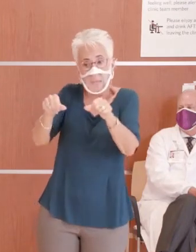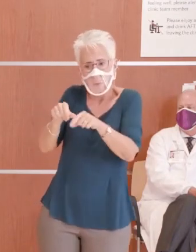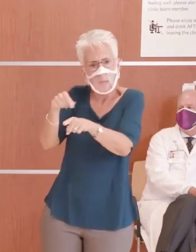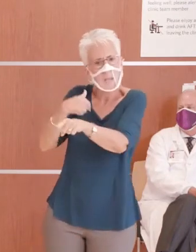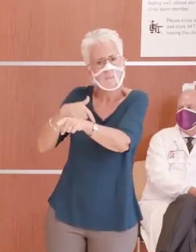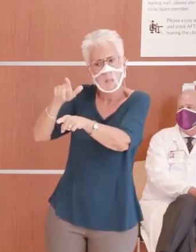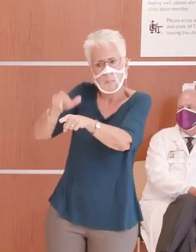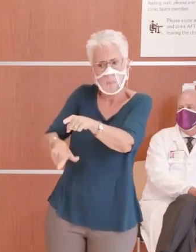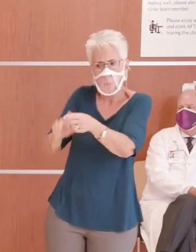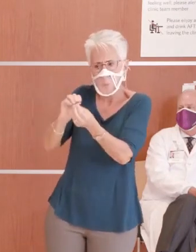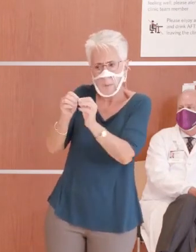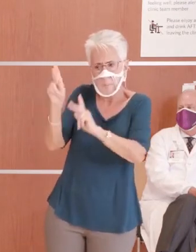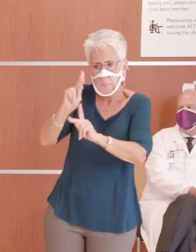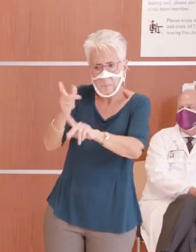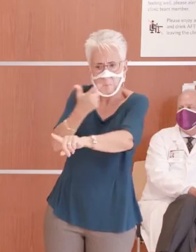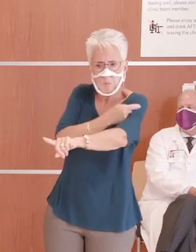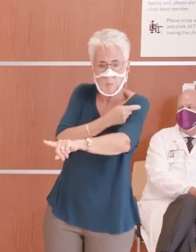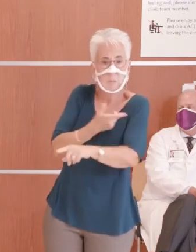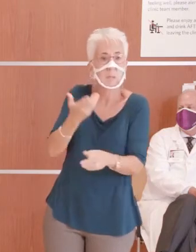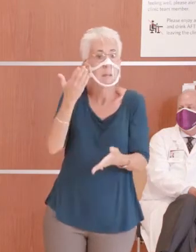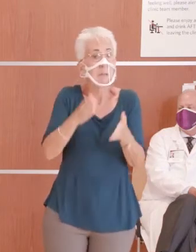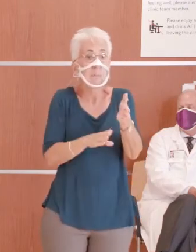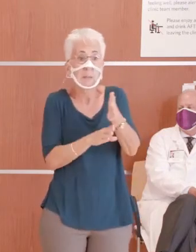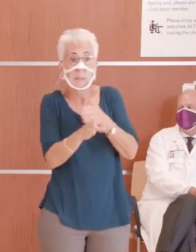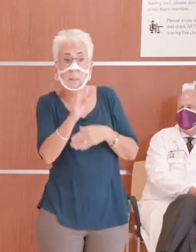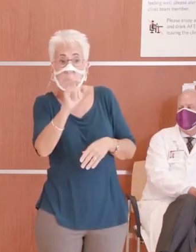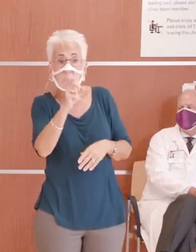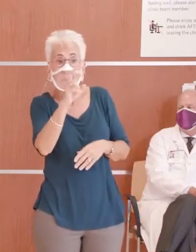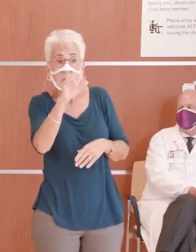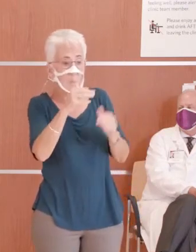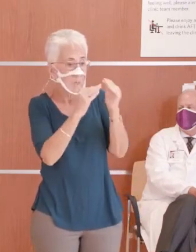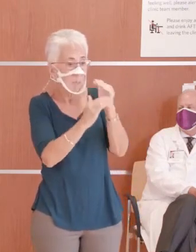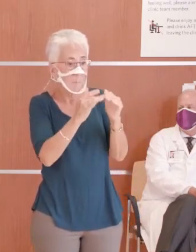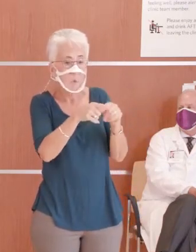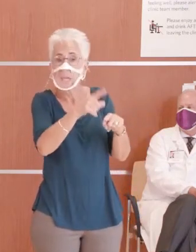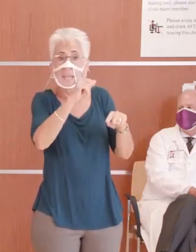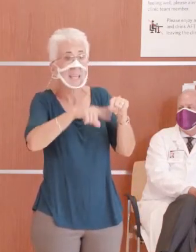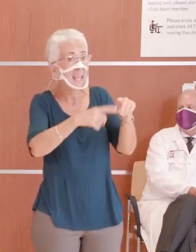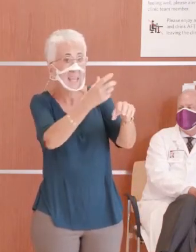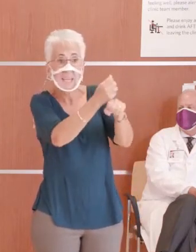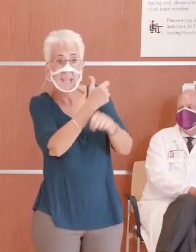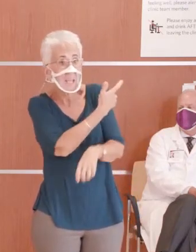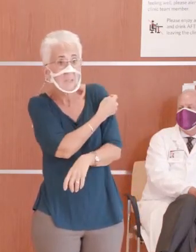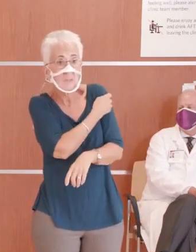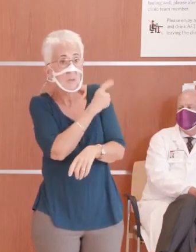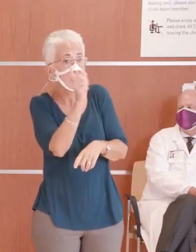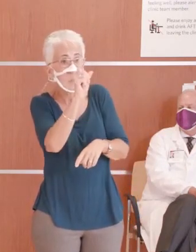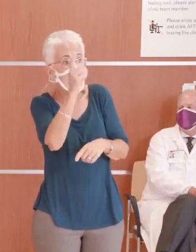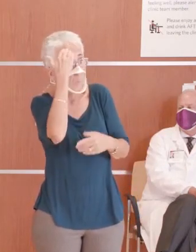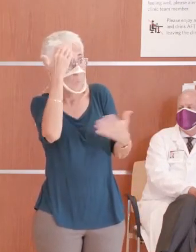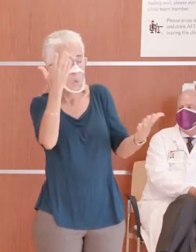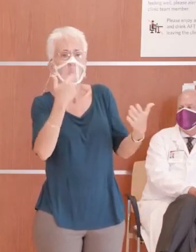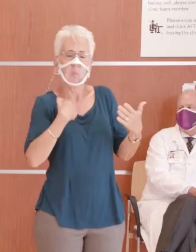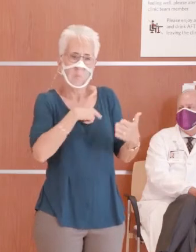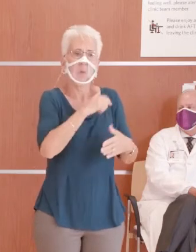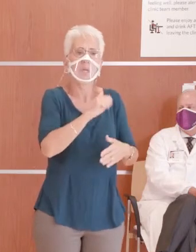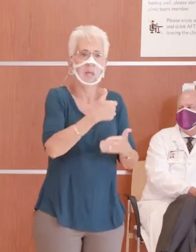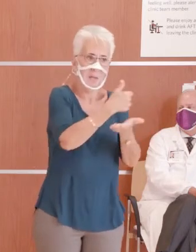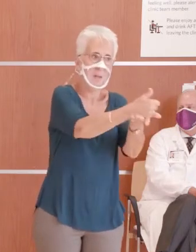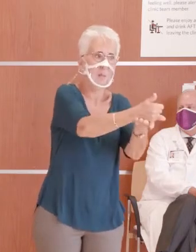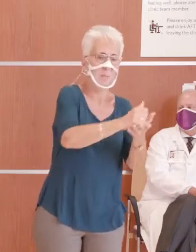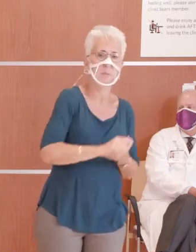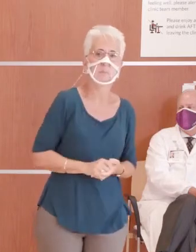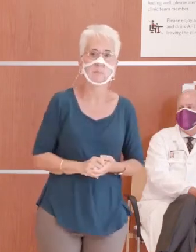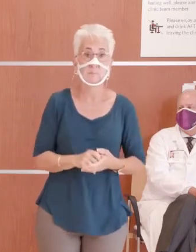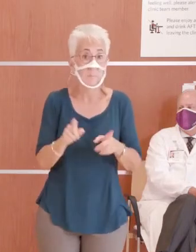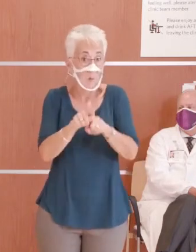rates or in some minority communities that have difficulty accessing the vaccine. And we are doing things